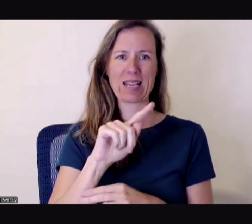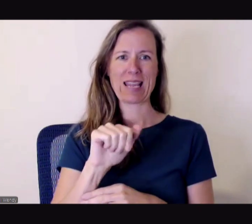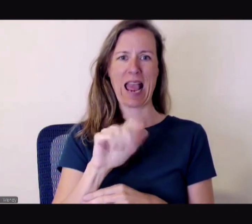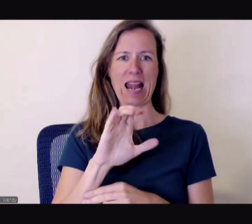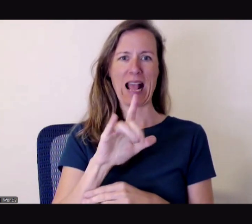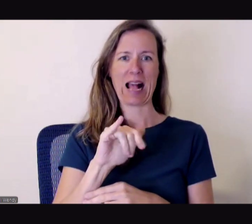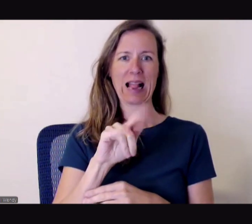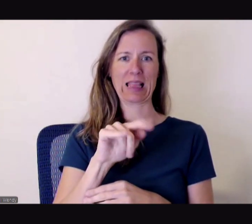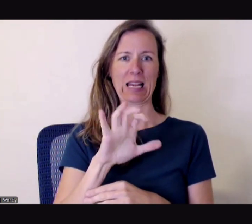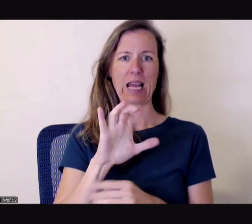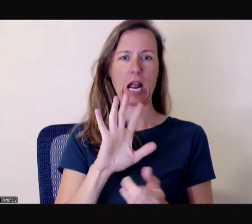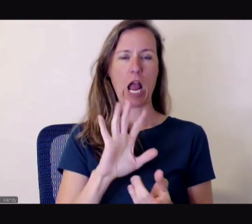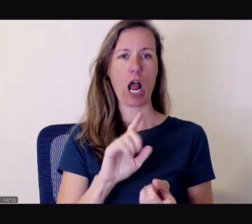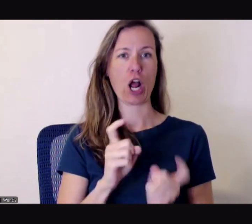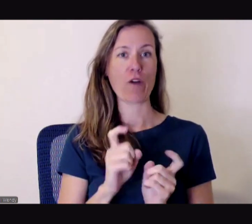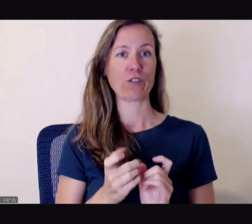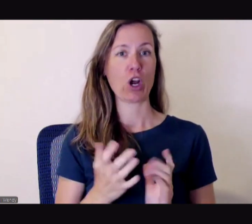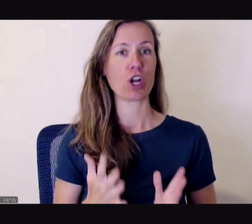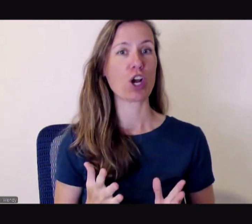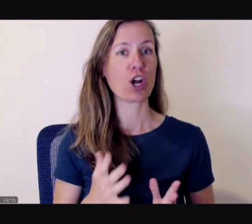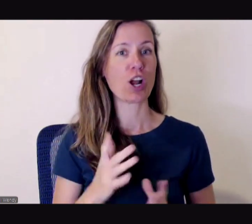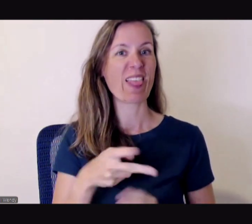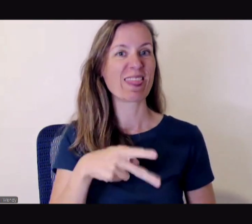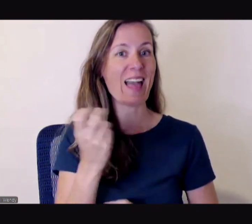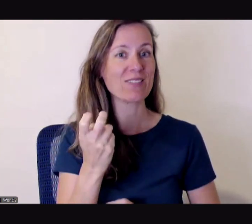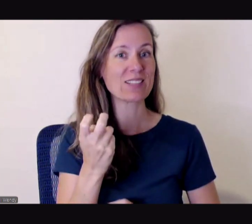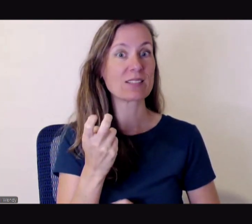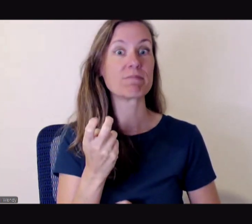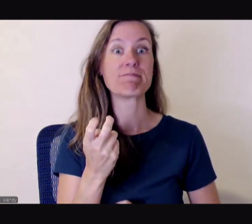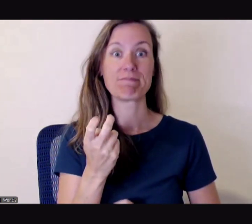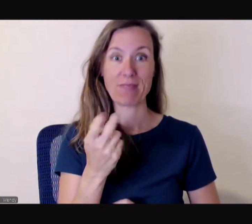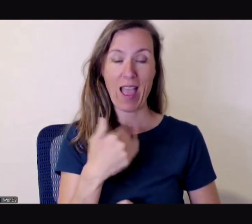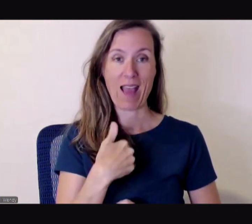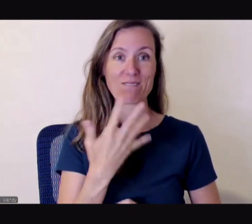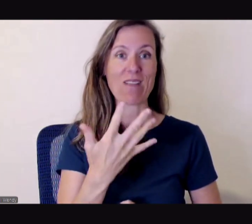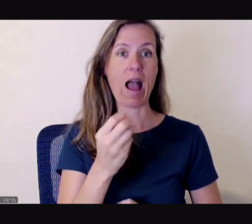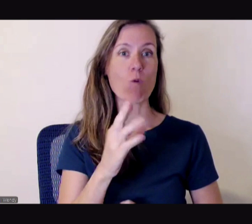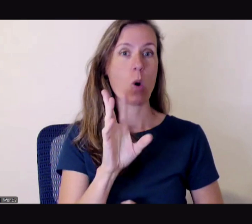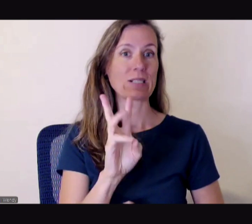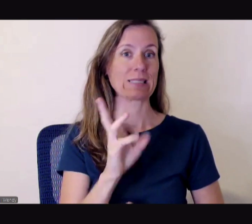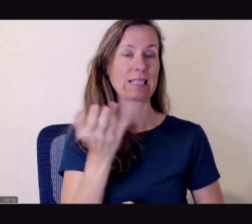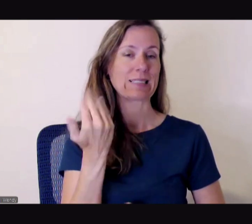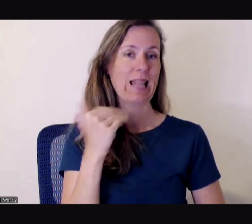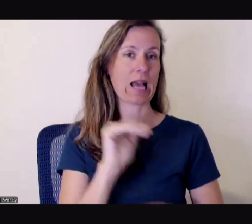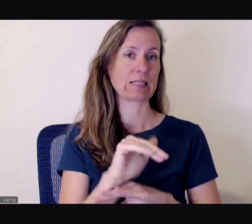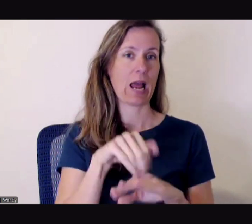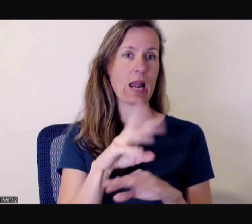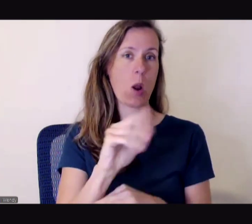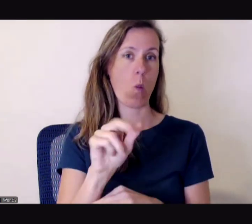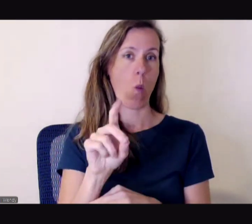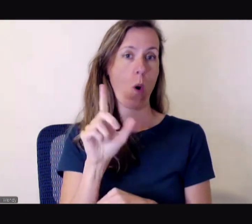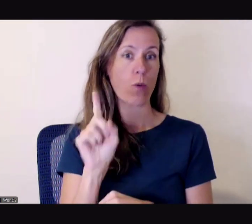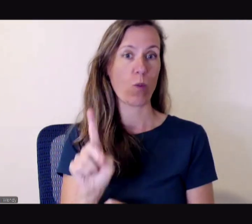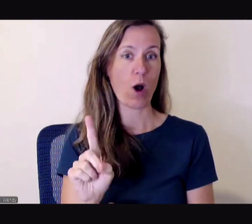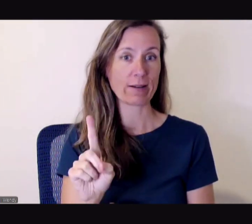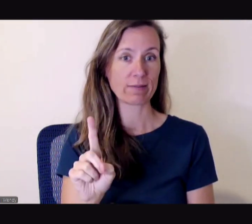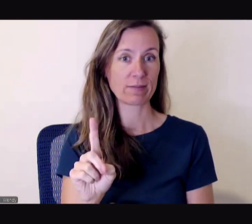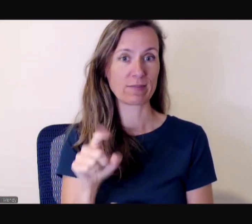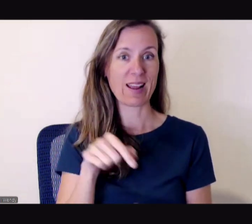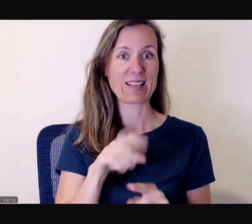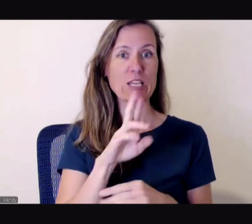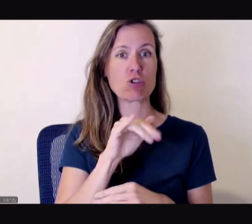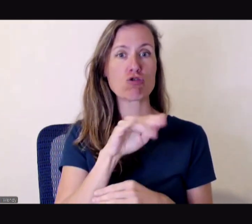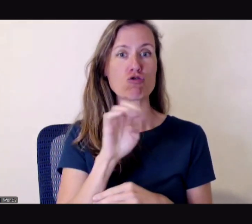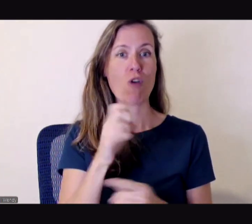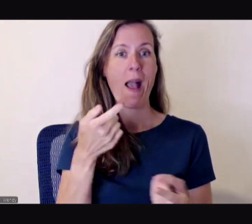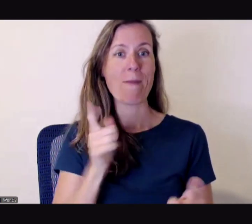or 6 last night in Ward 1. This crime occurs very quickly, within usually 2 minutes or